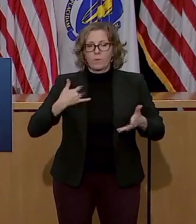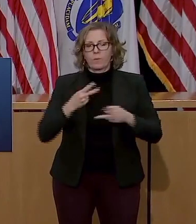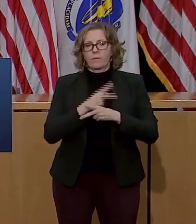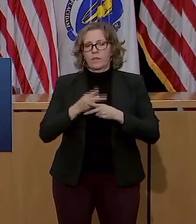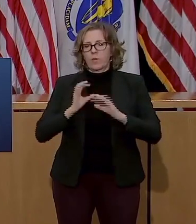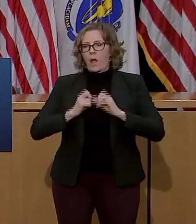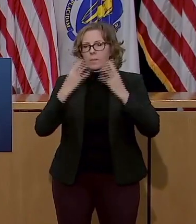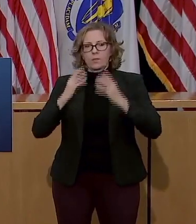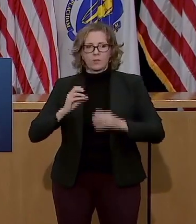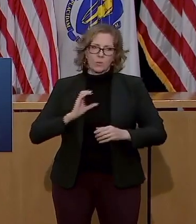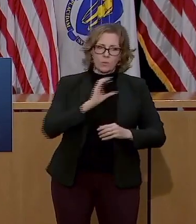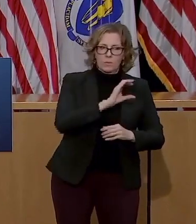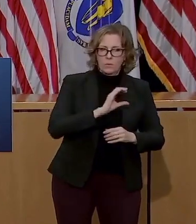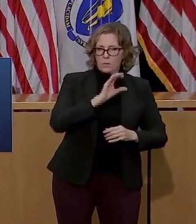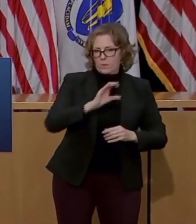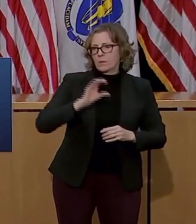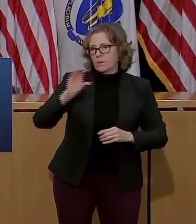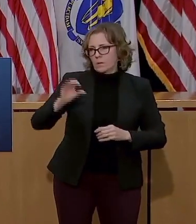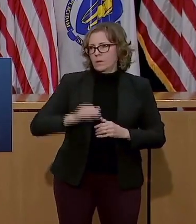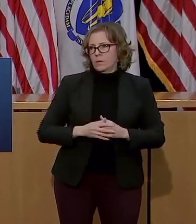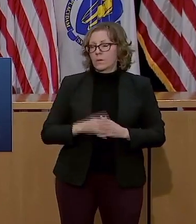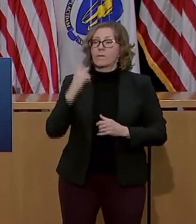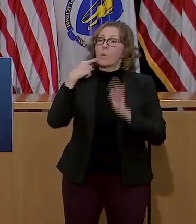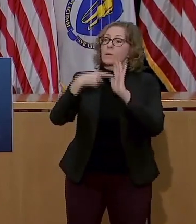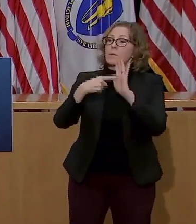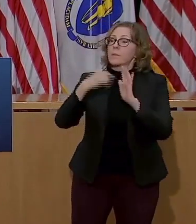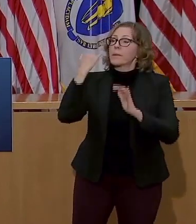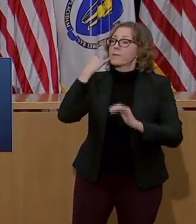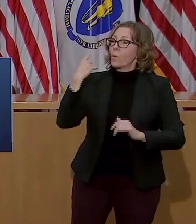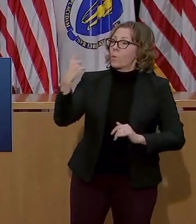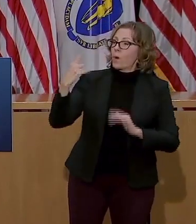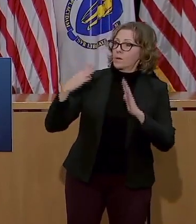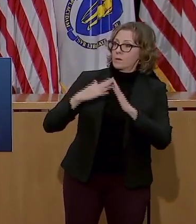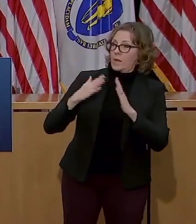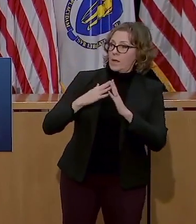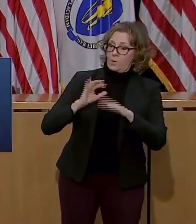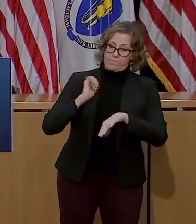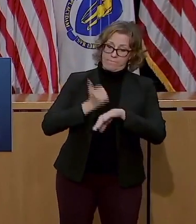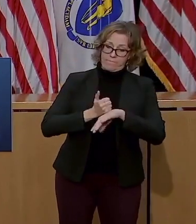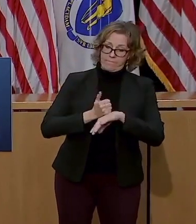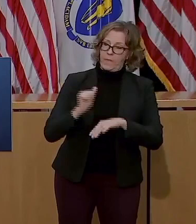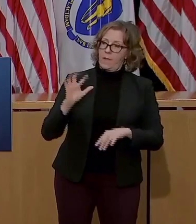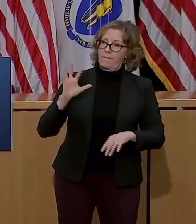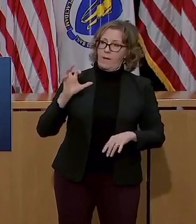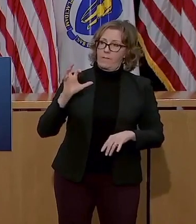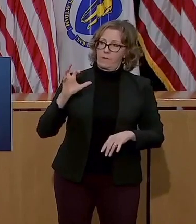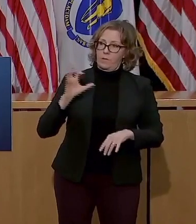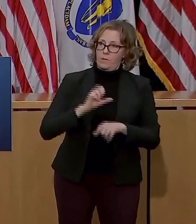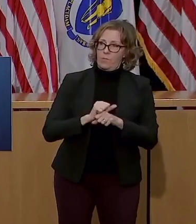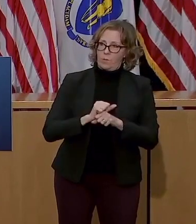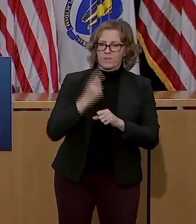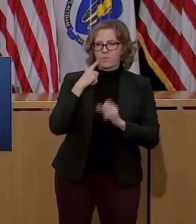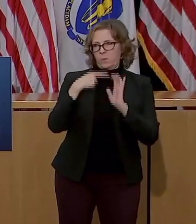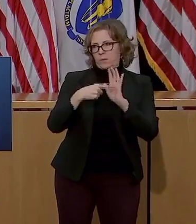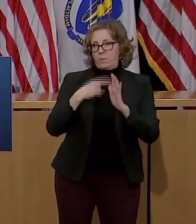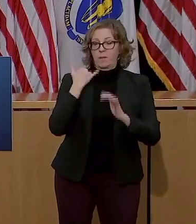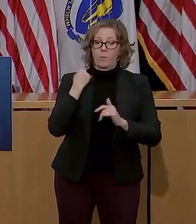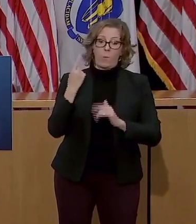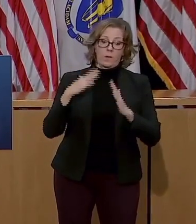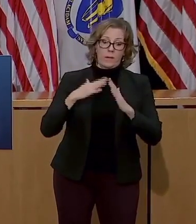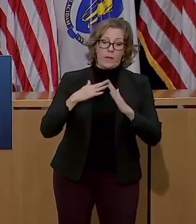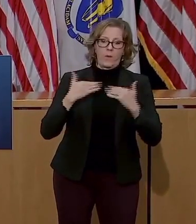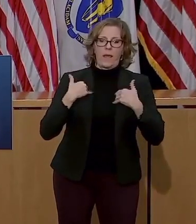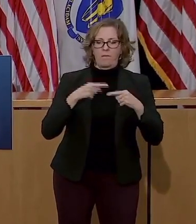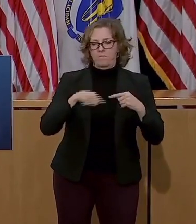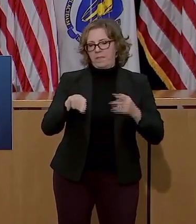if a town had scheduled for this week 500 appointments, let's say, and they had in